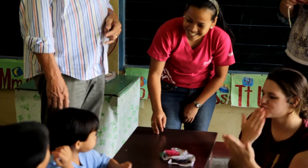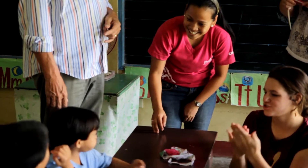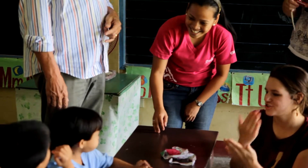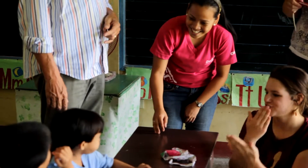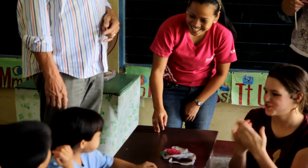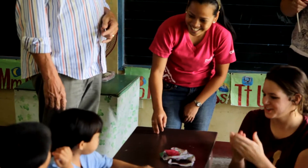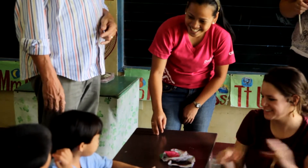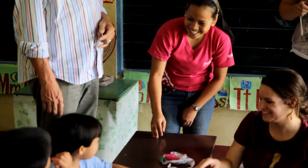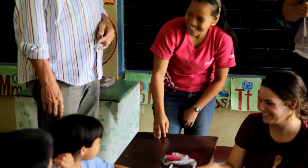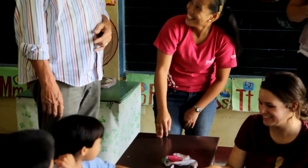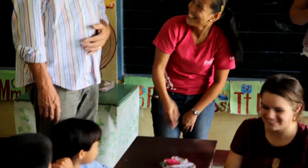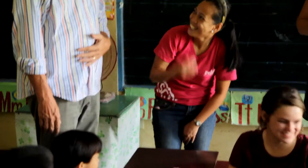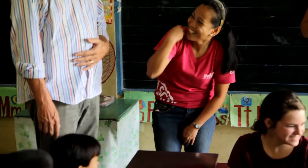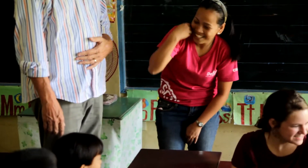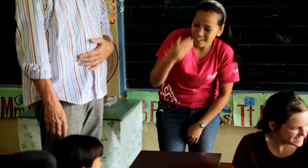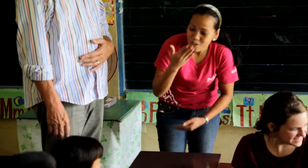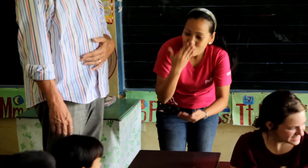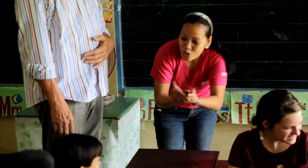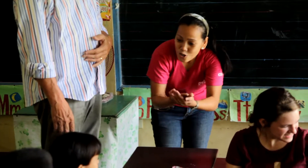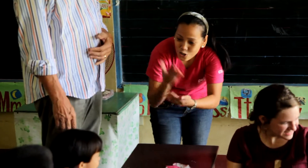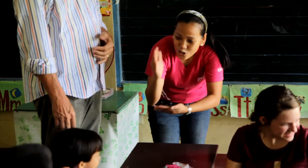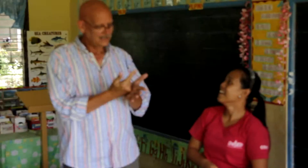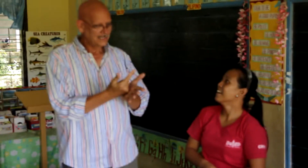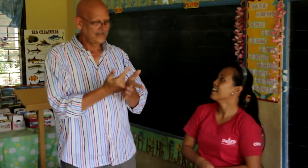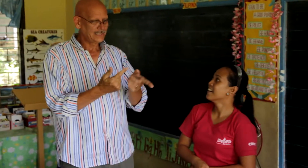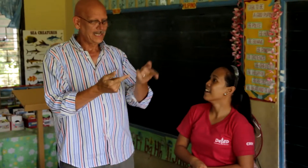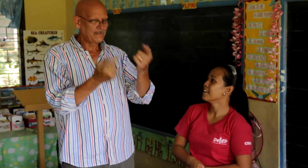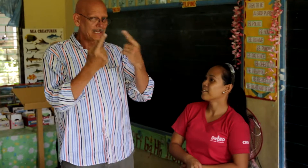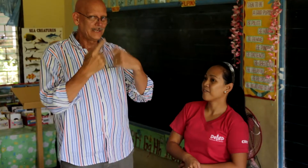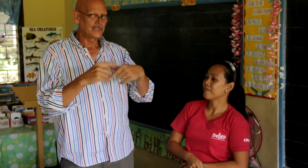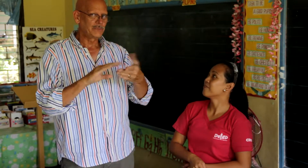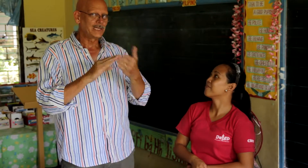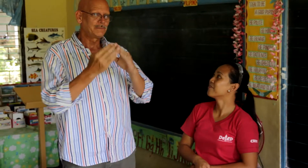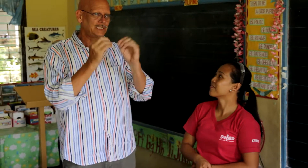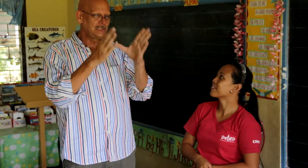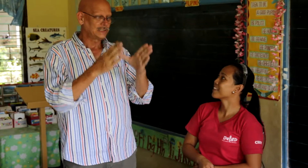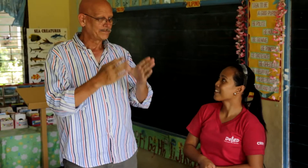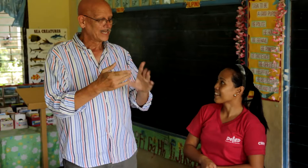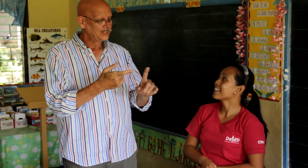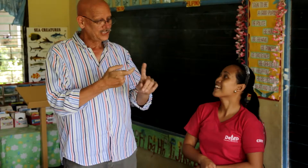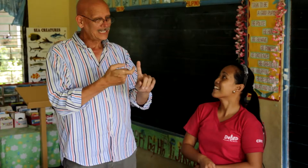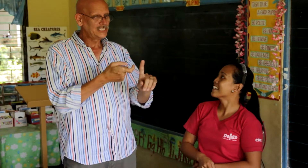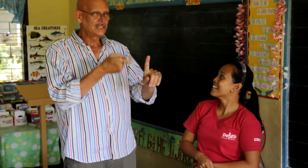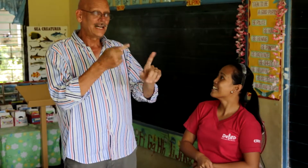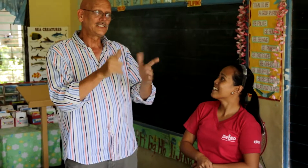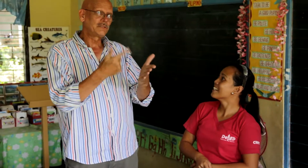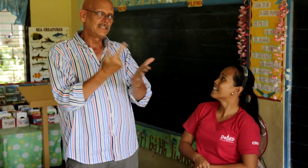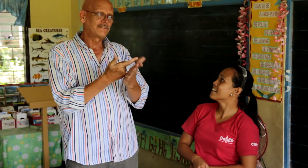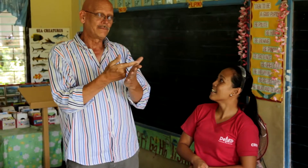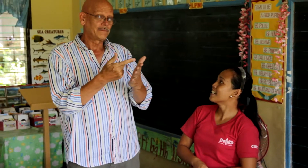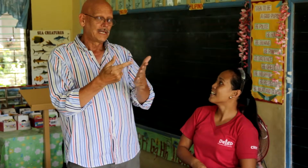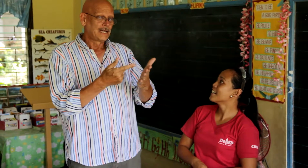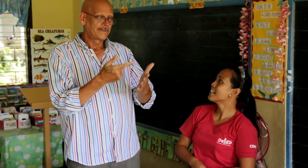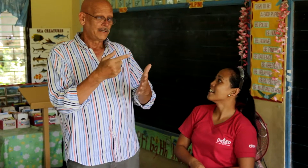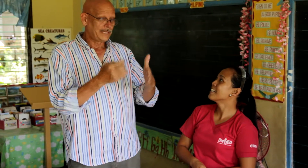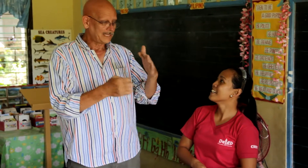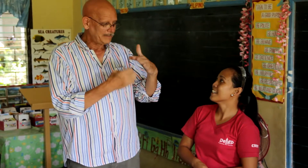then she went off to college and graduated and then came back here to become a teacher. She actually graduated from elementary